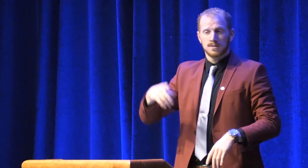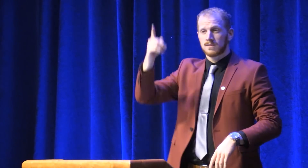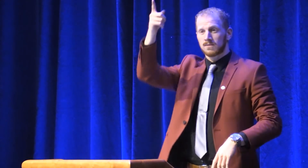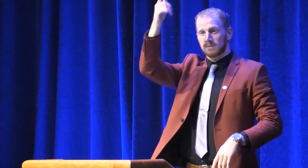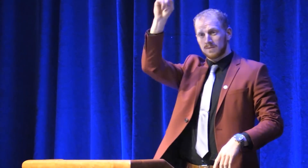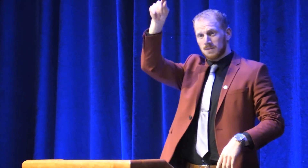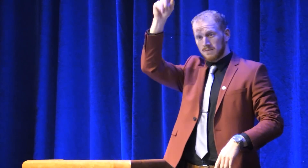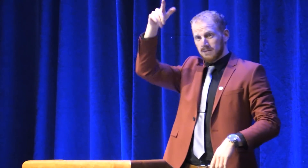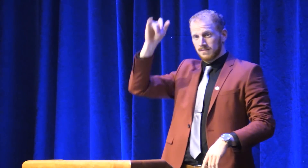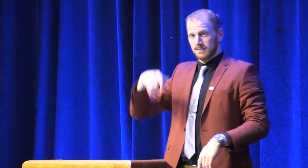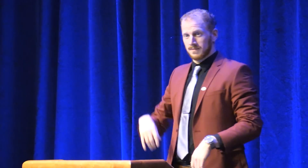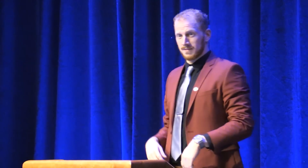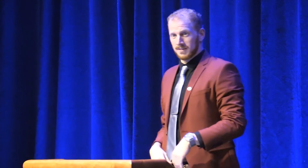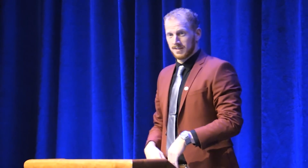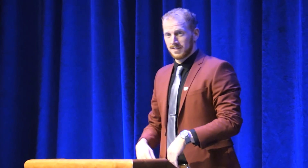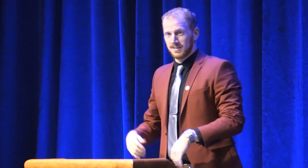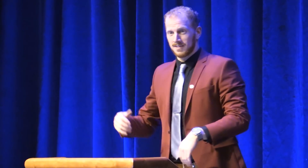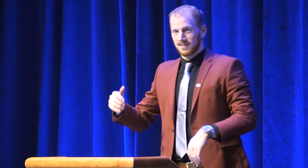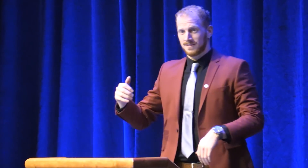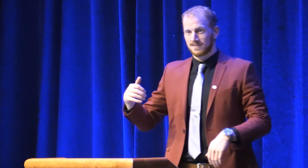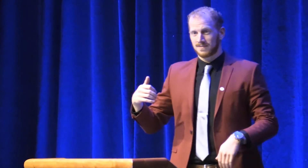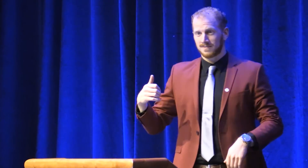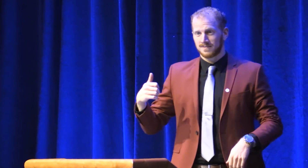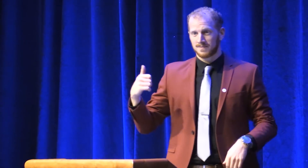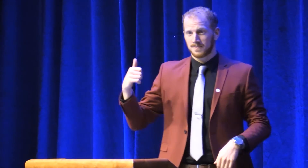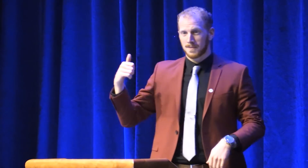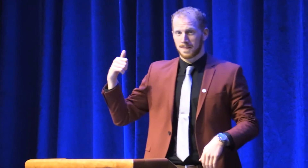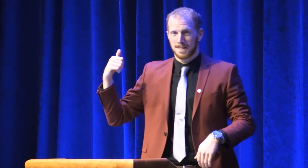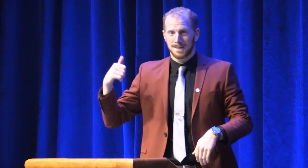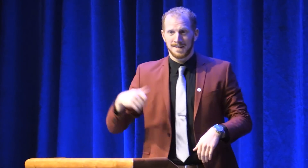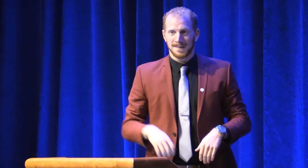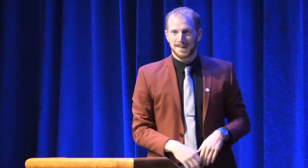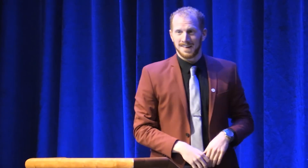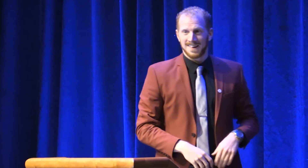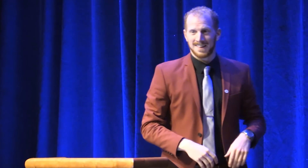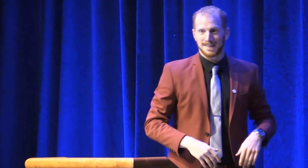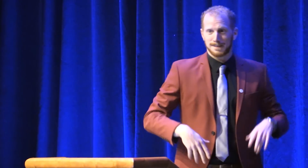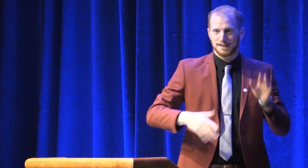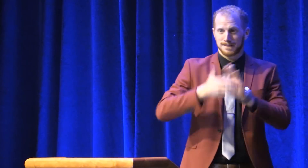15 minutes, 5 minutes, it's your show. No, now, hit it.